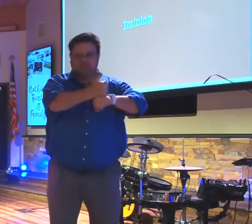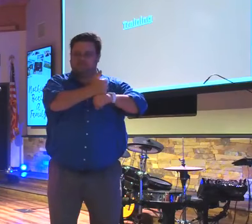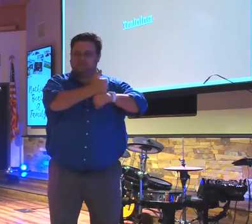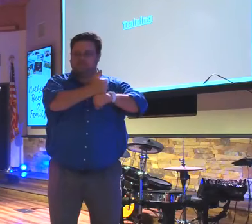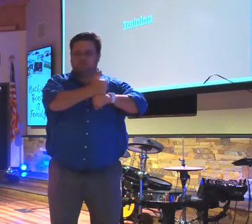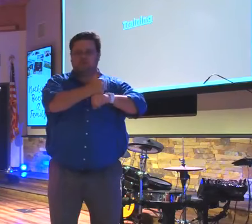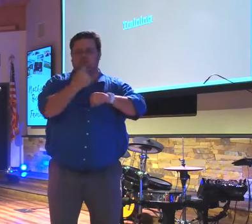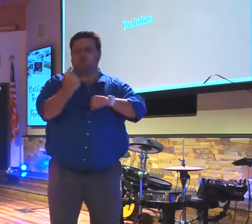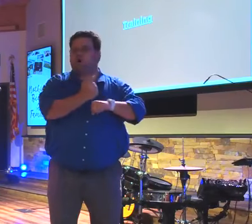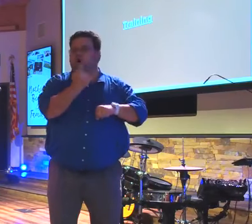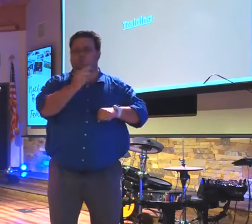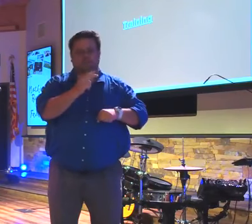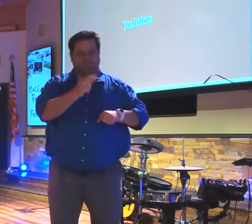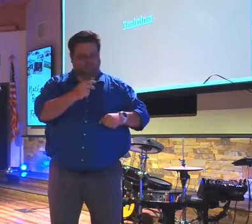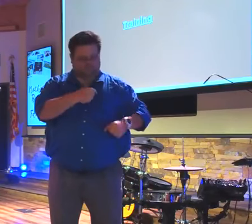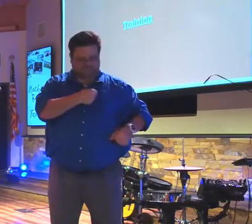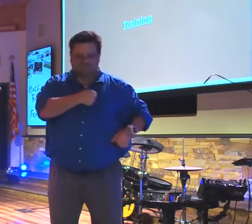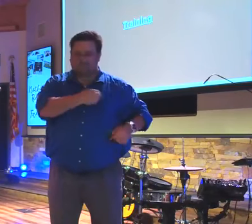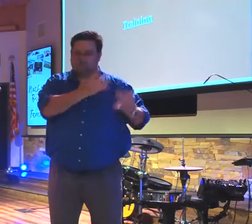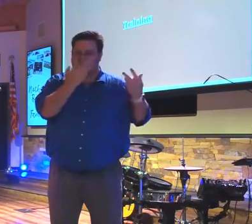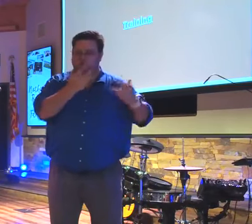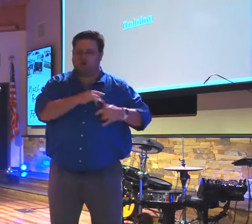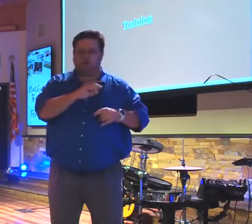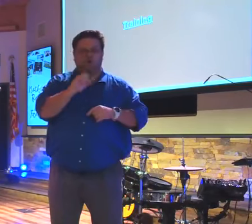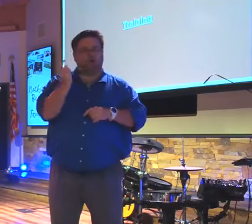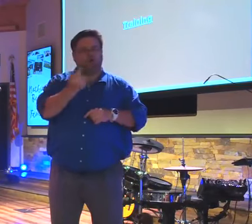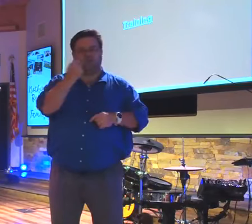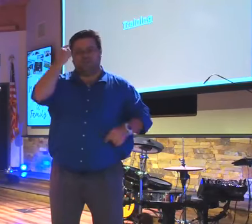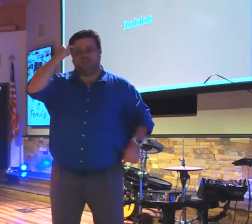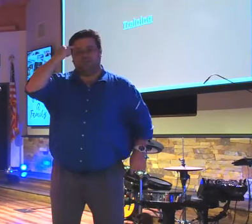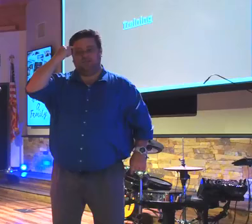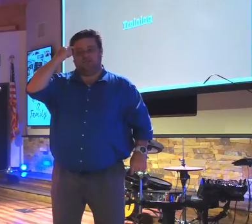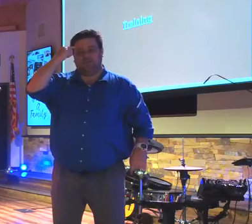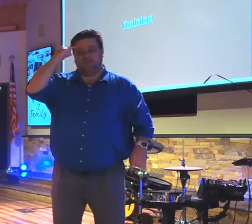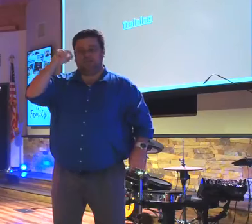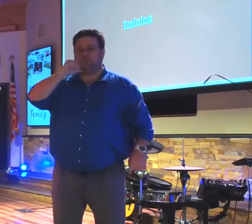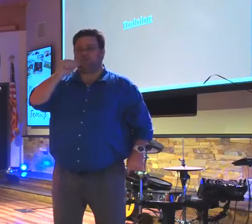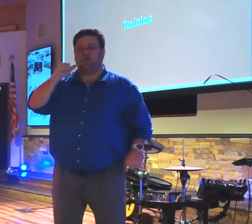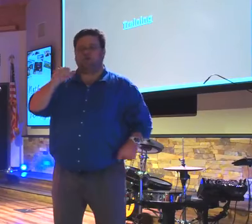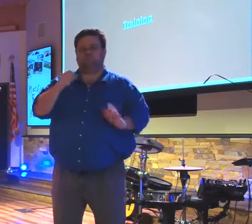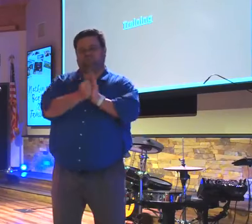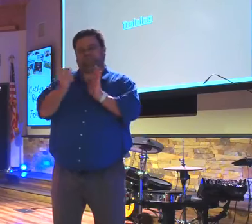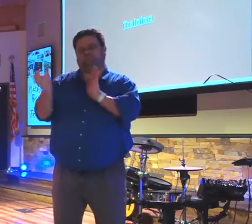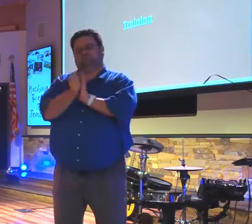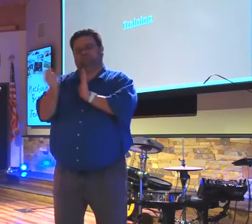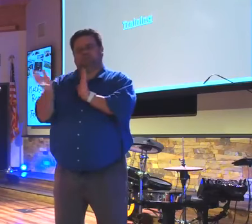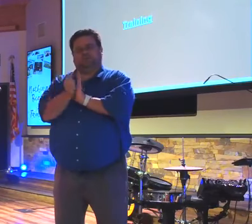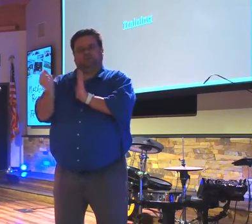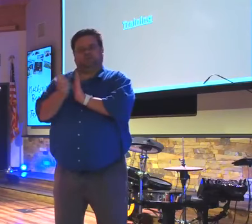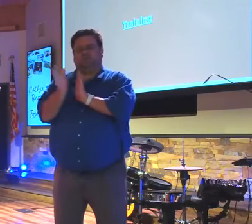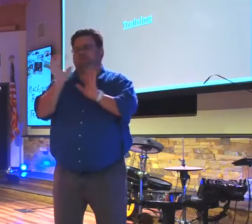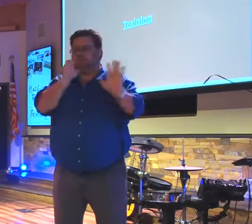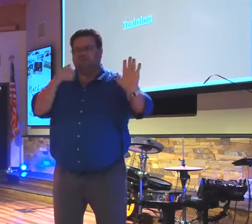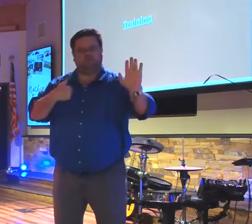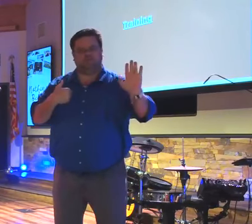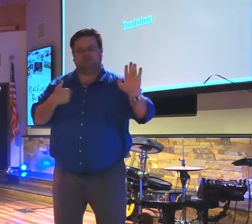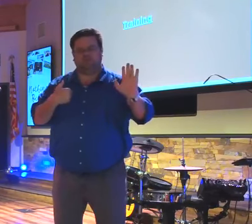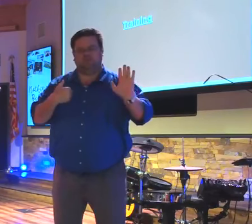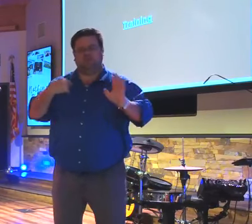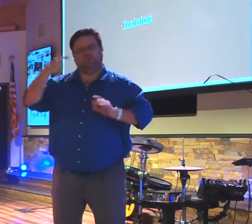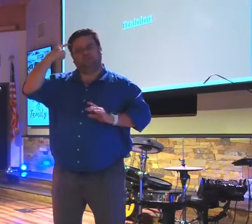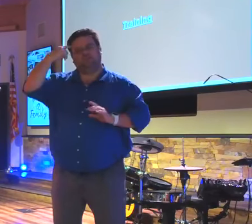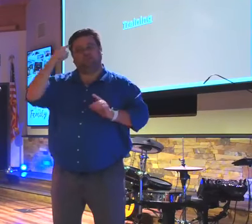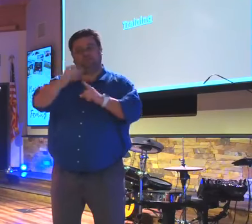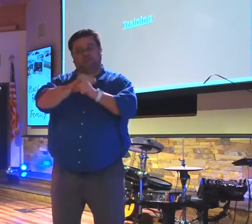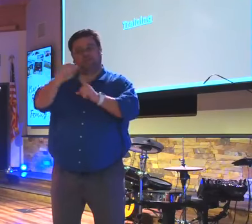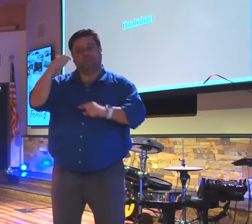their mind and their heart. The mind's a computer. There's no delete button. So your kids are never going to be able to depart from